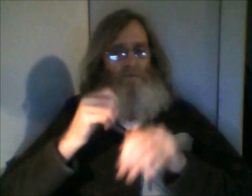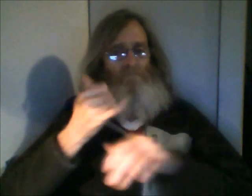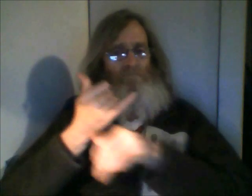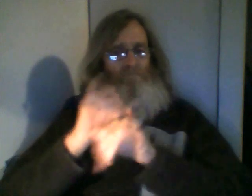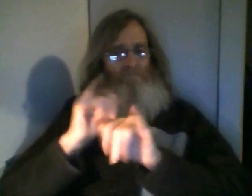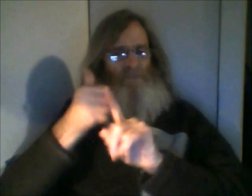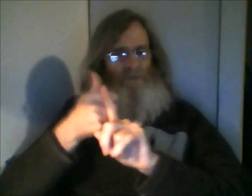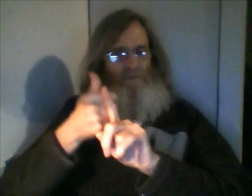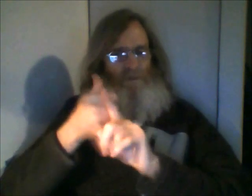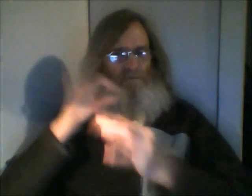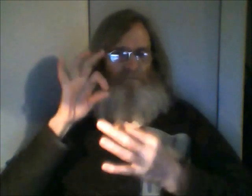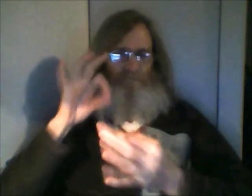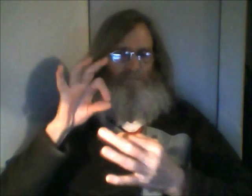and no charge all-wheel drive.